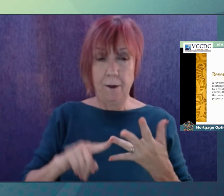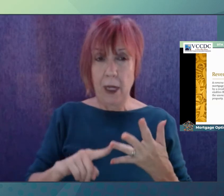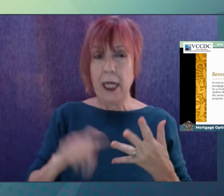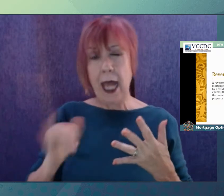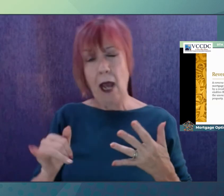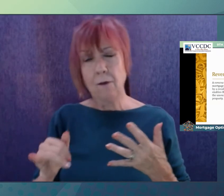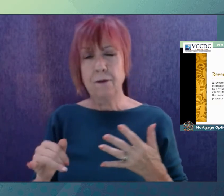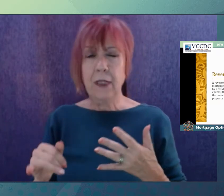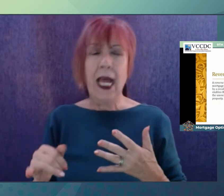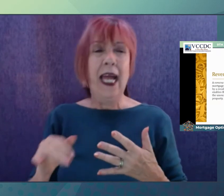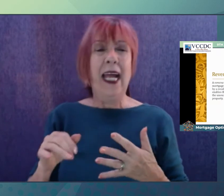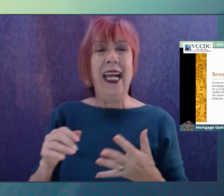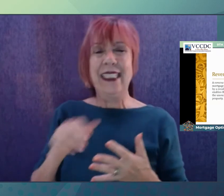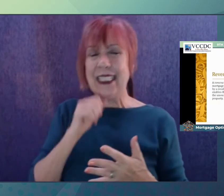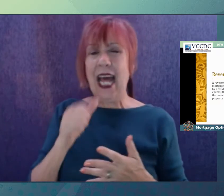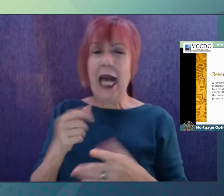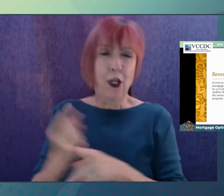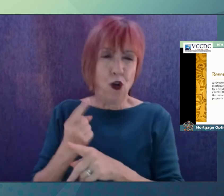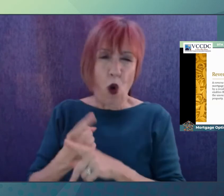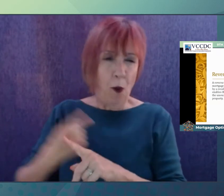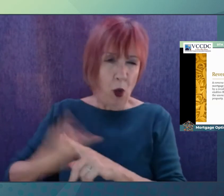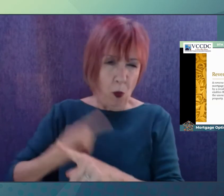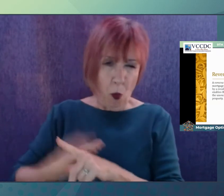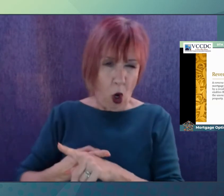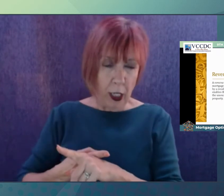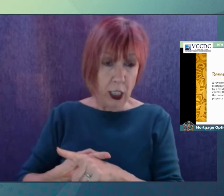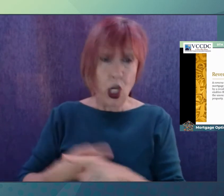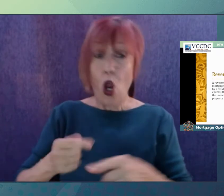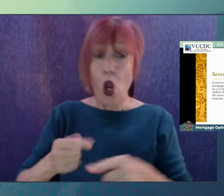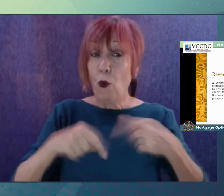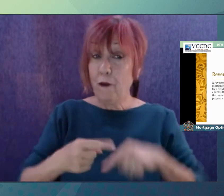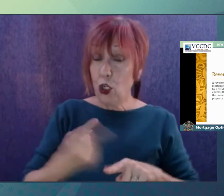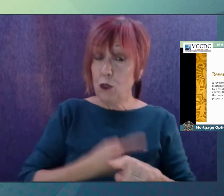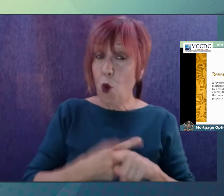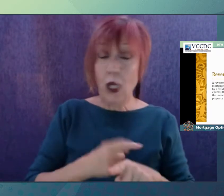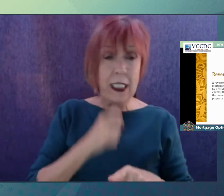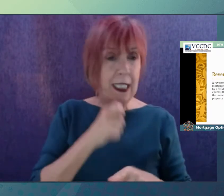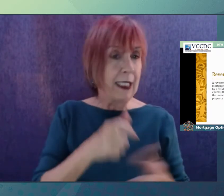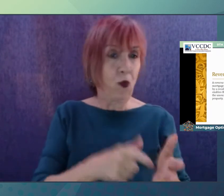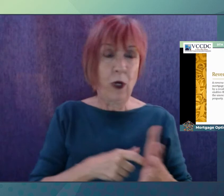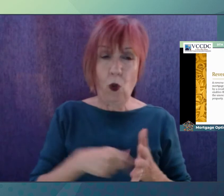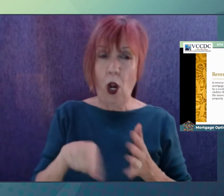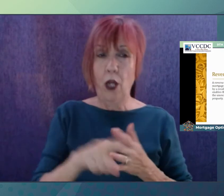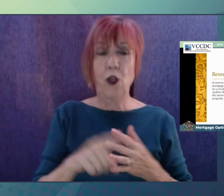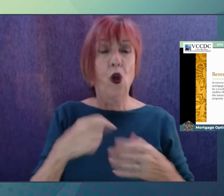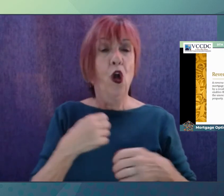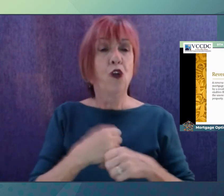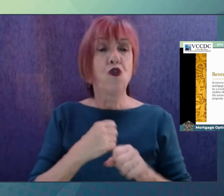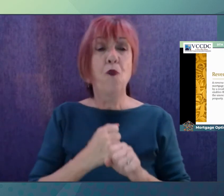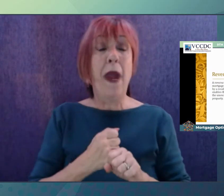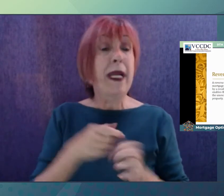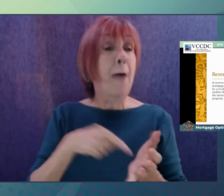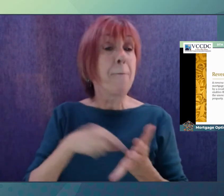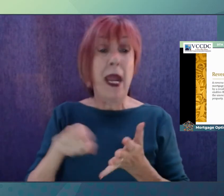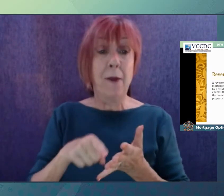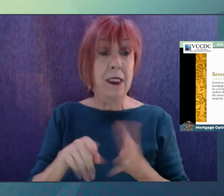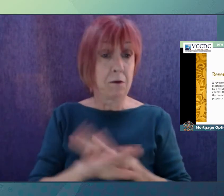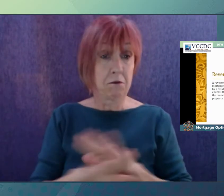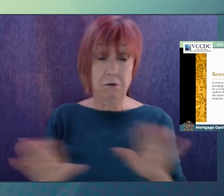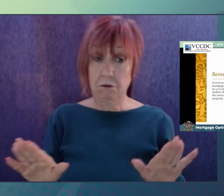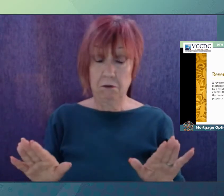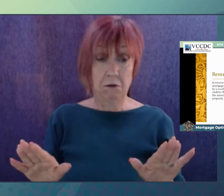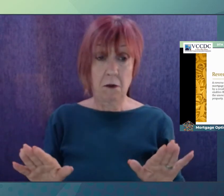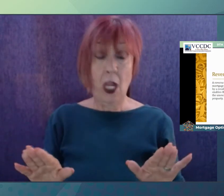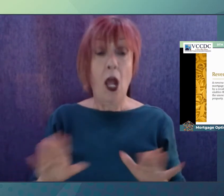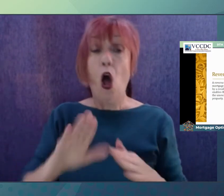mortgage, which is the type used to buy a home, a reverse mortgage doesn't require the homeowner to make any loan payments. Instead, the entire